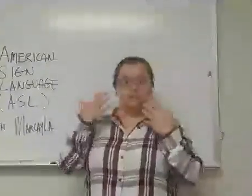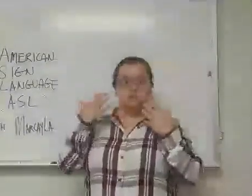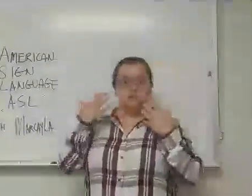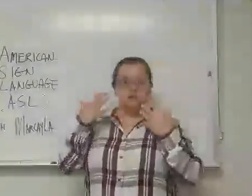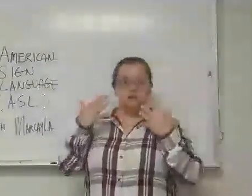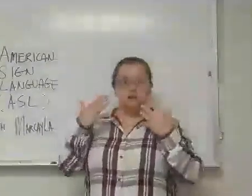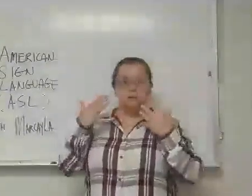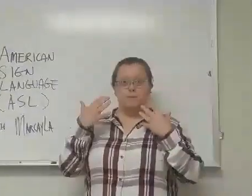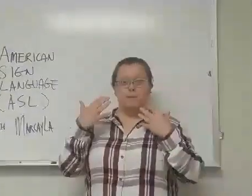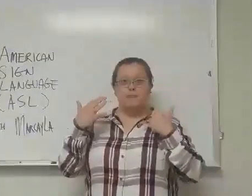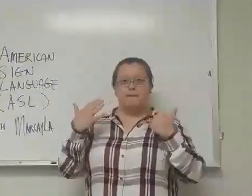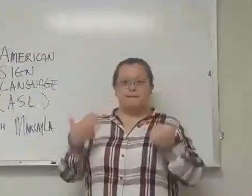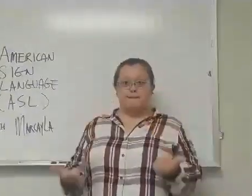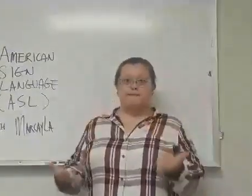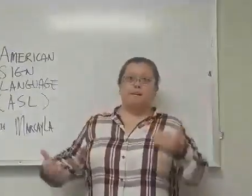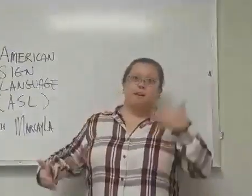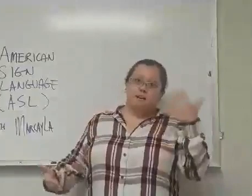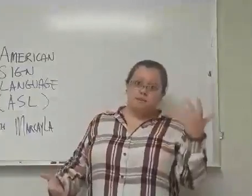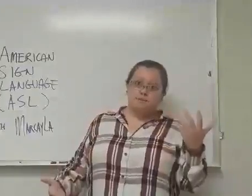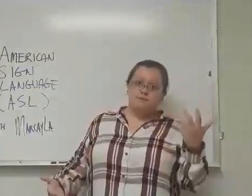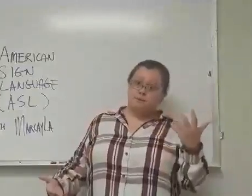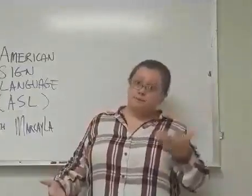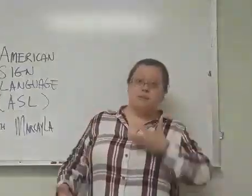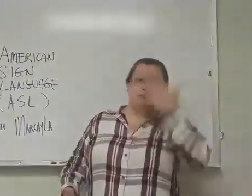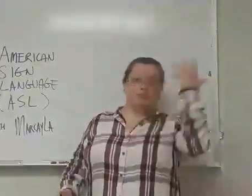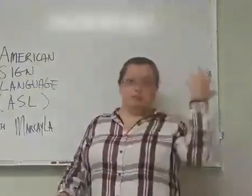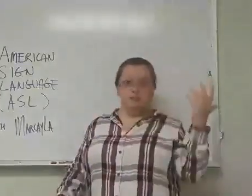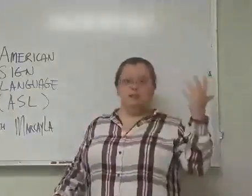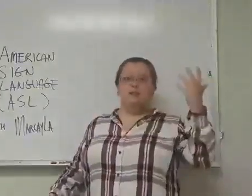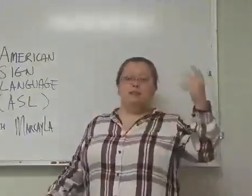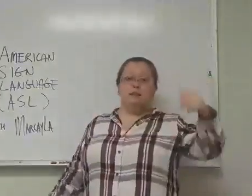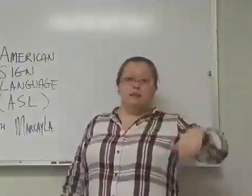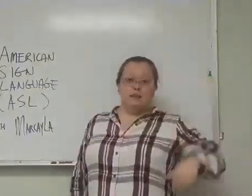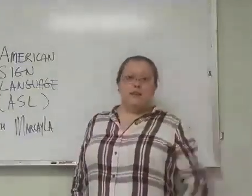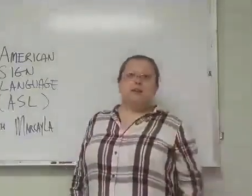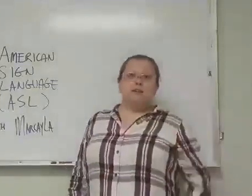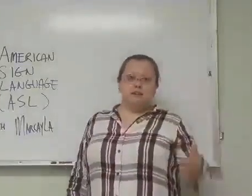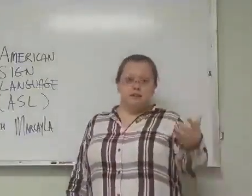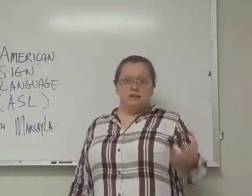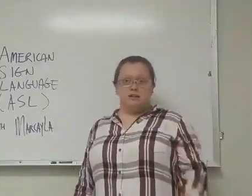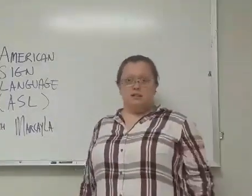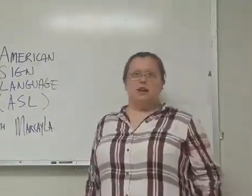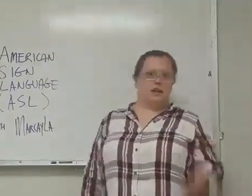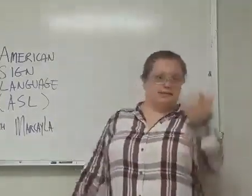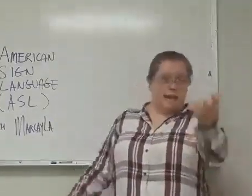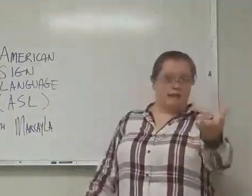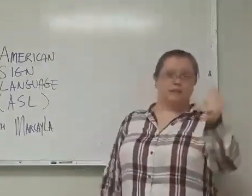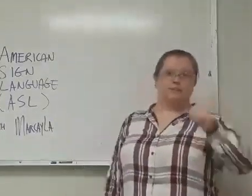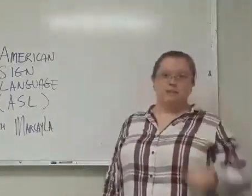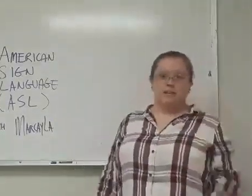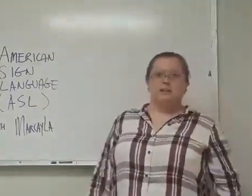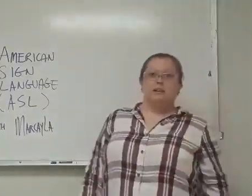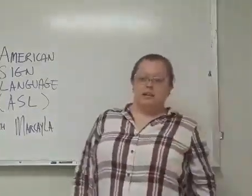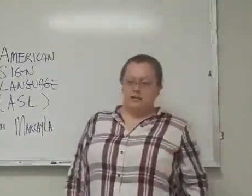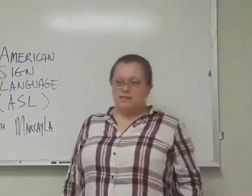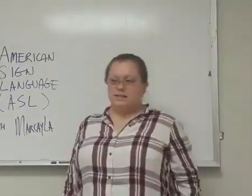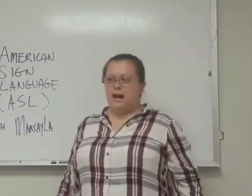Right. So happy face, smiling, pleasant face means how can I help you versus how can I help you? Exactly. Cool. Okay.